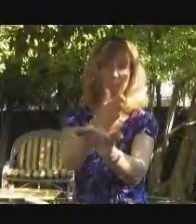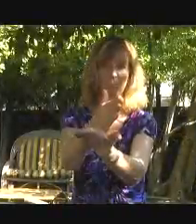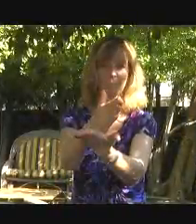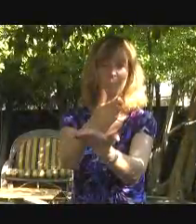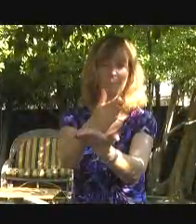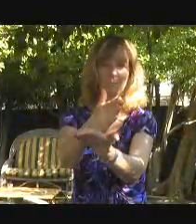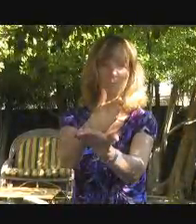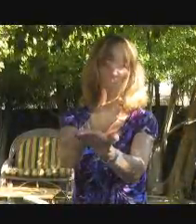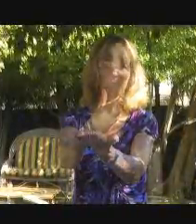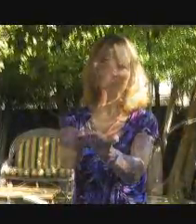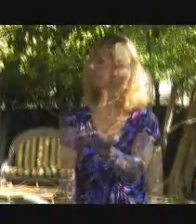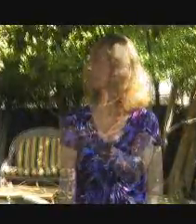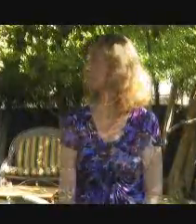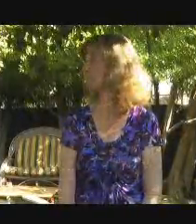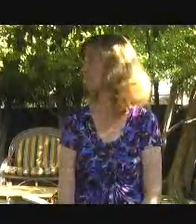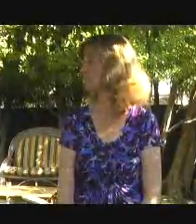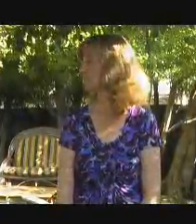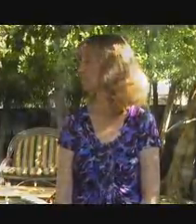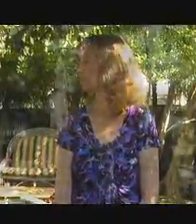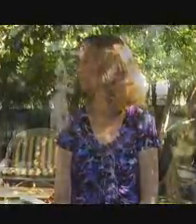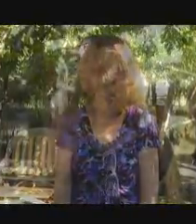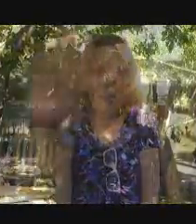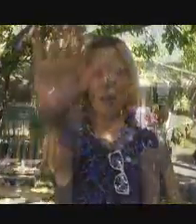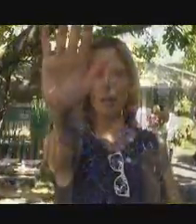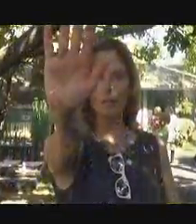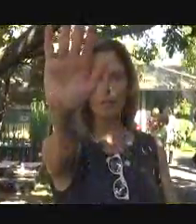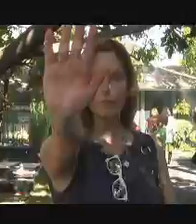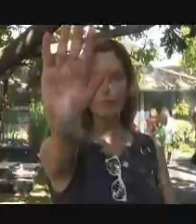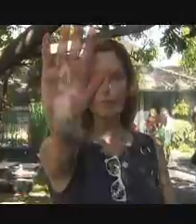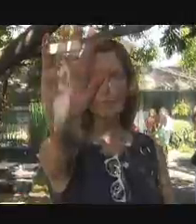But I think I'll be home by 6. That gives it.